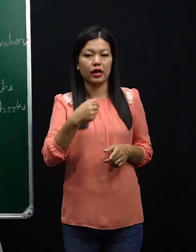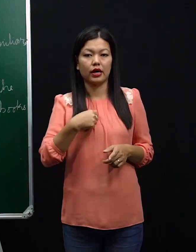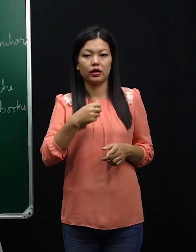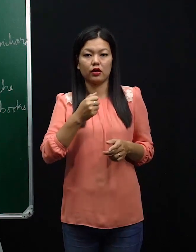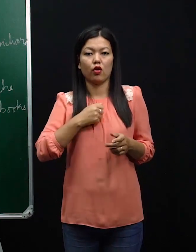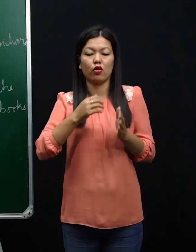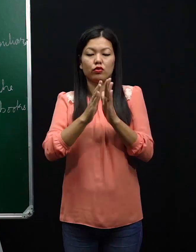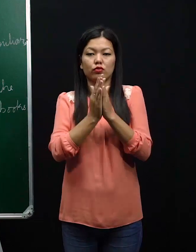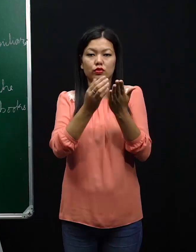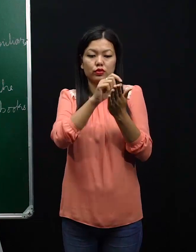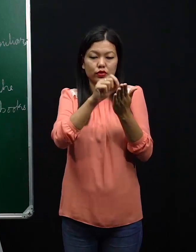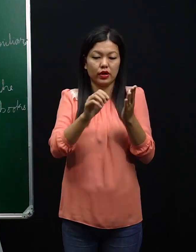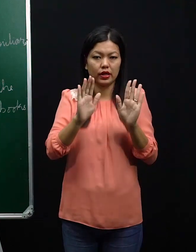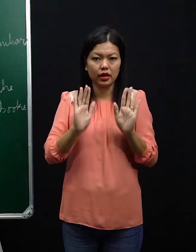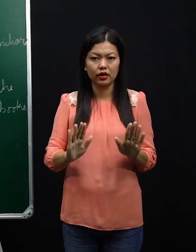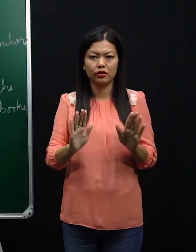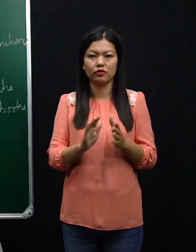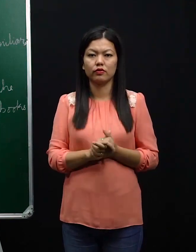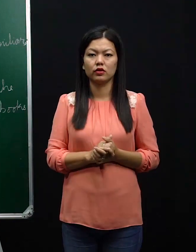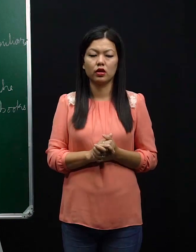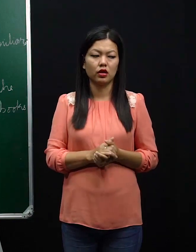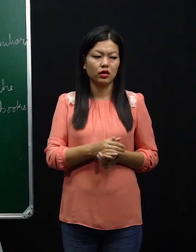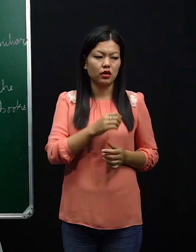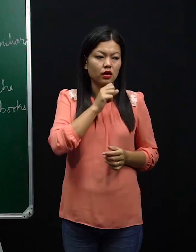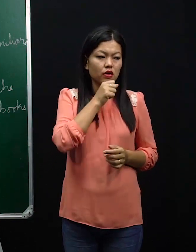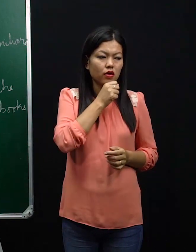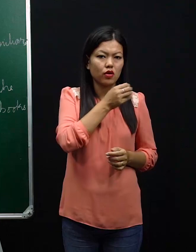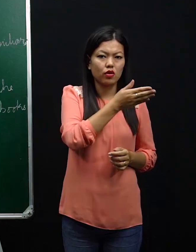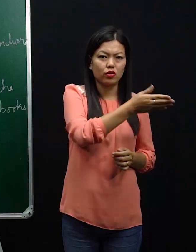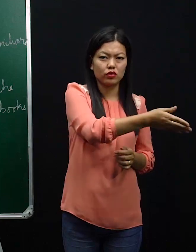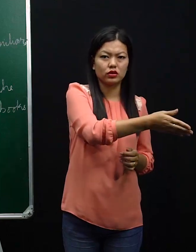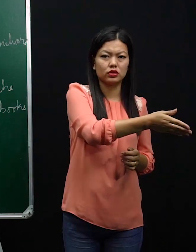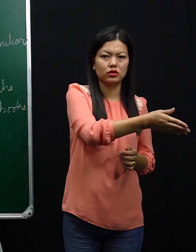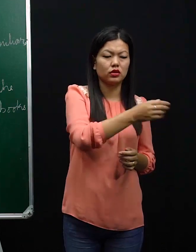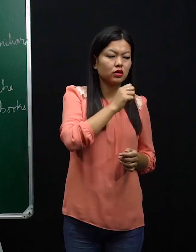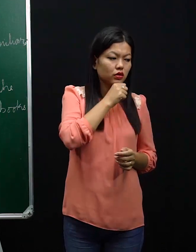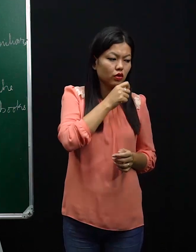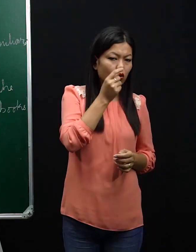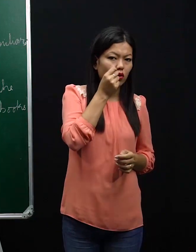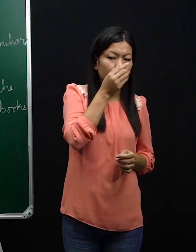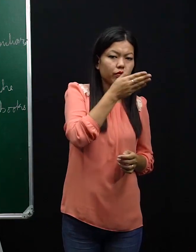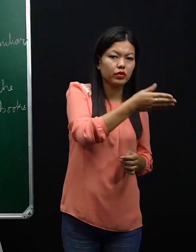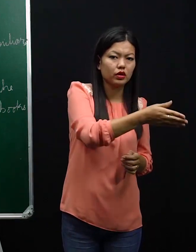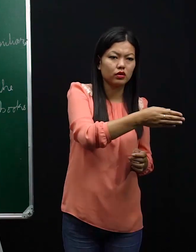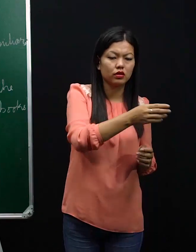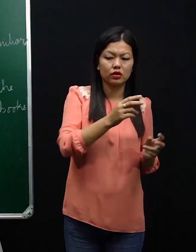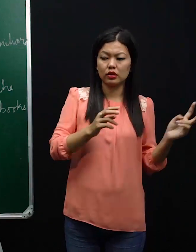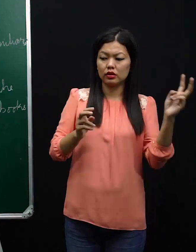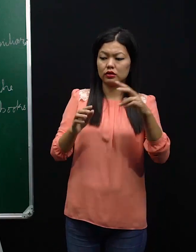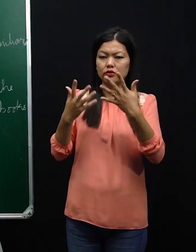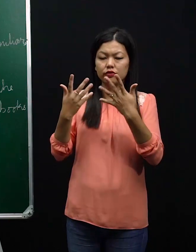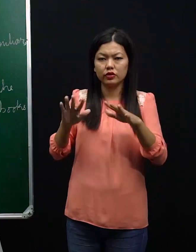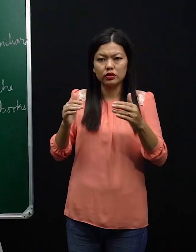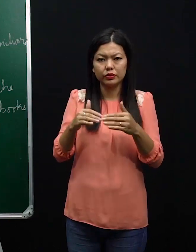poetry." And to this, Ernest seemed to have become a little disappointed. You know why? Because